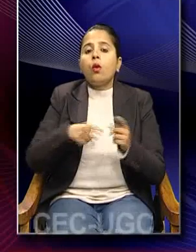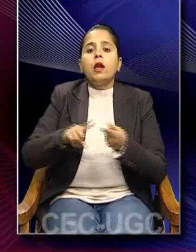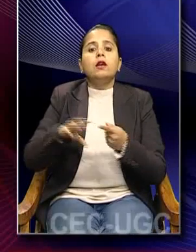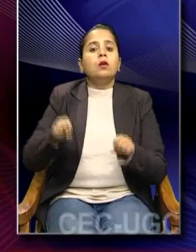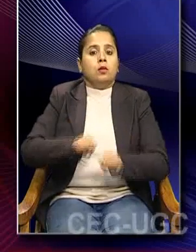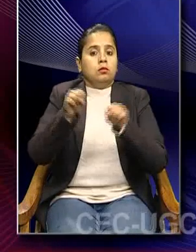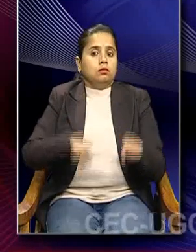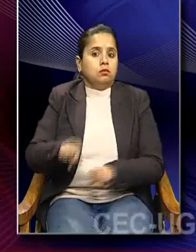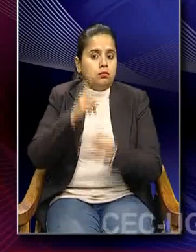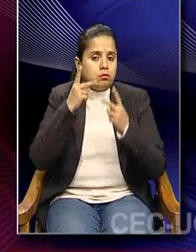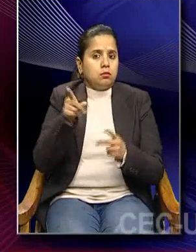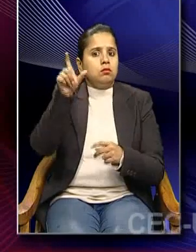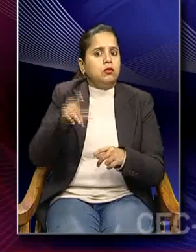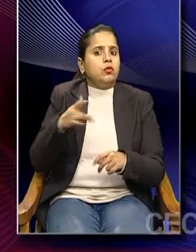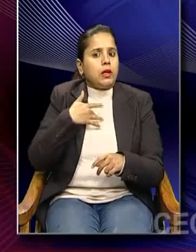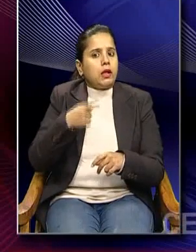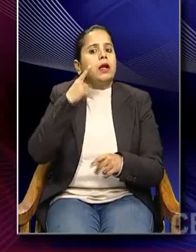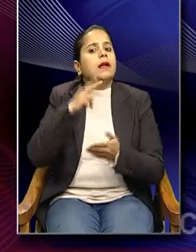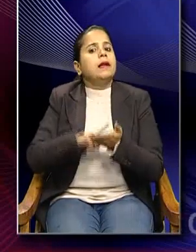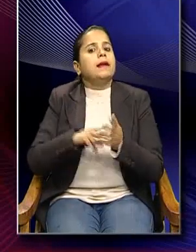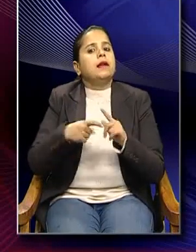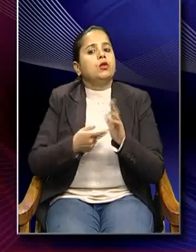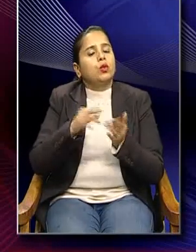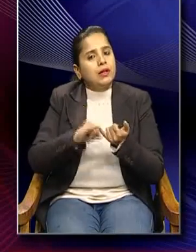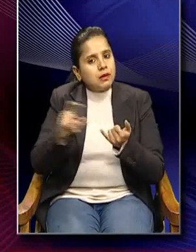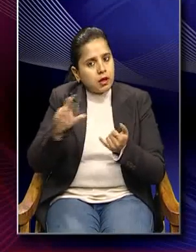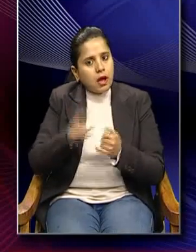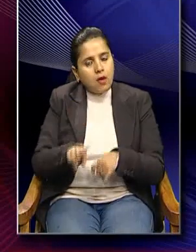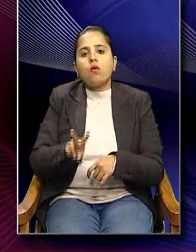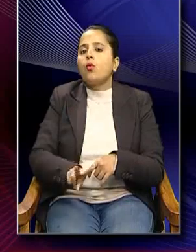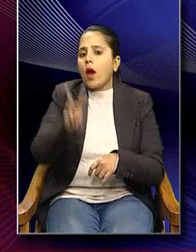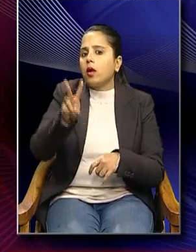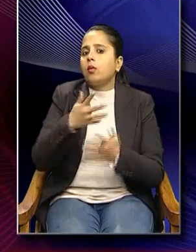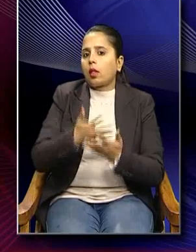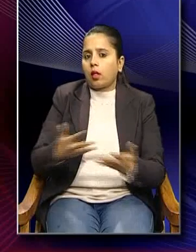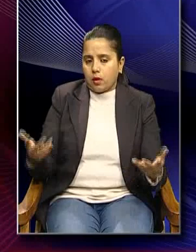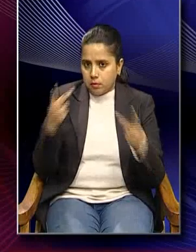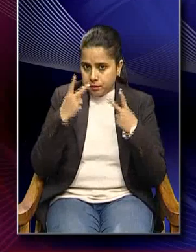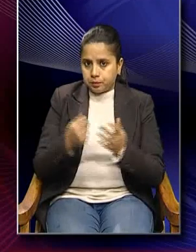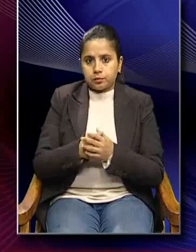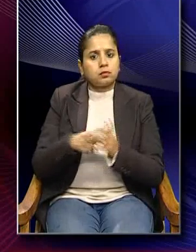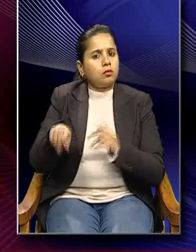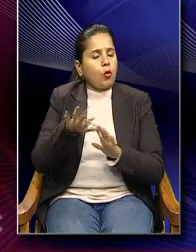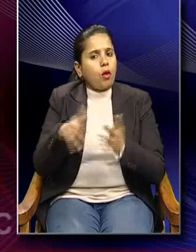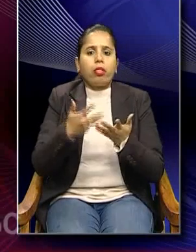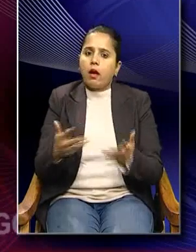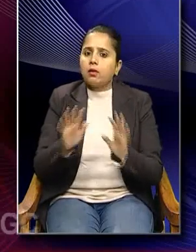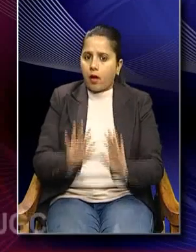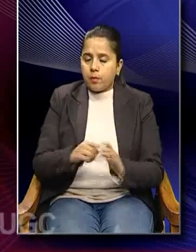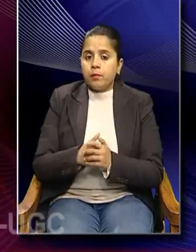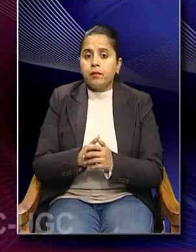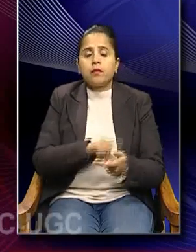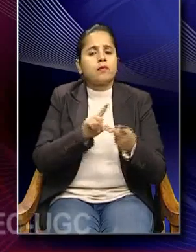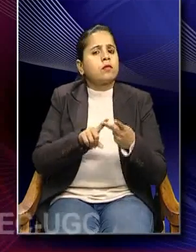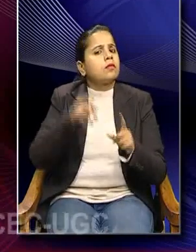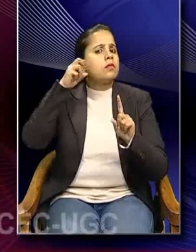considered, according to him, as intrinsically valuable commodity or a product. A second